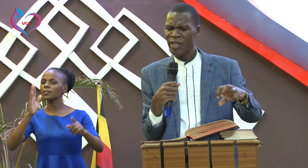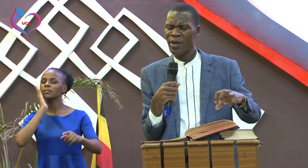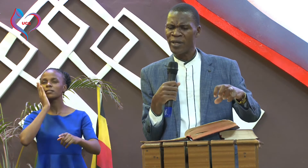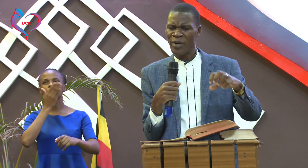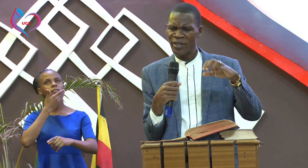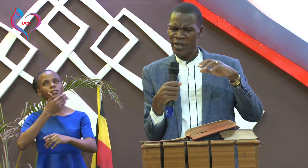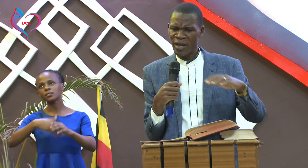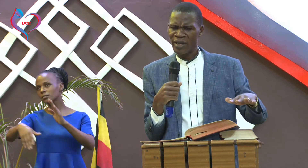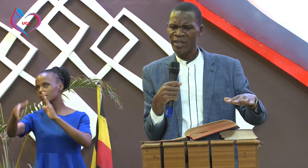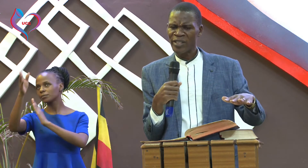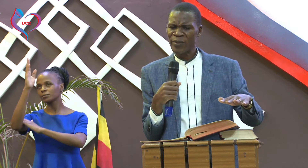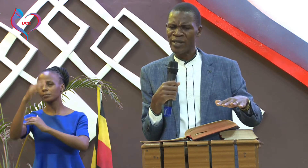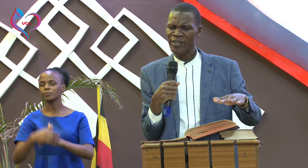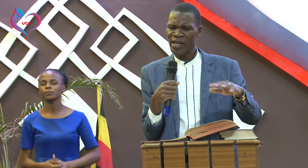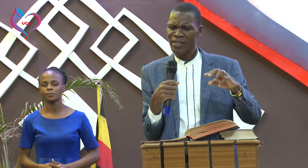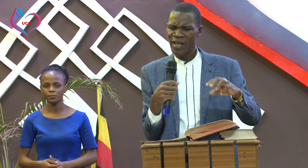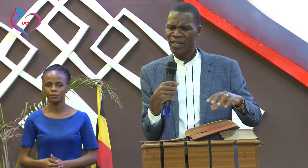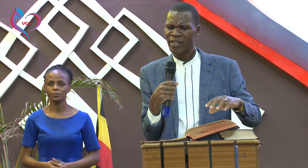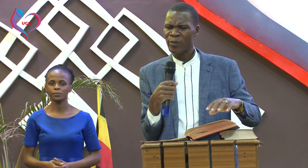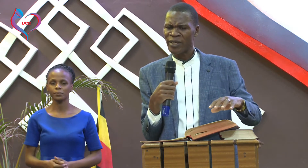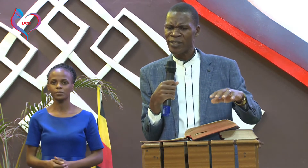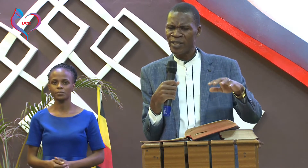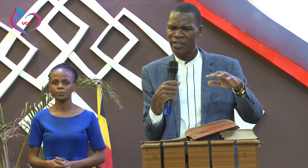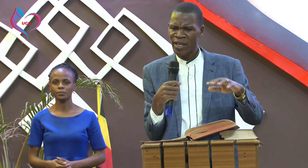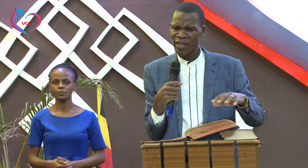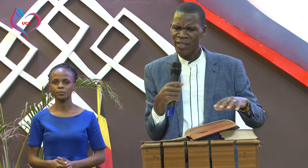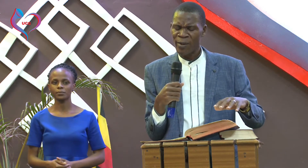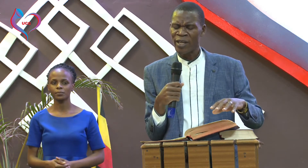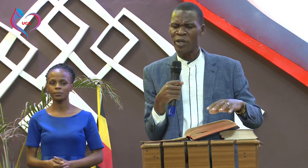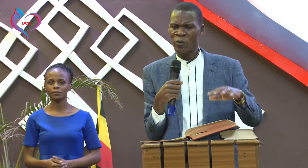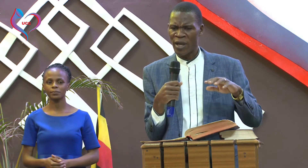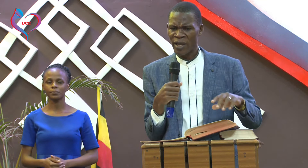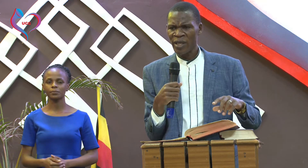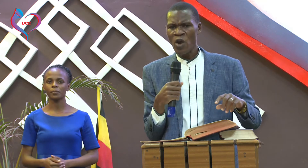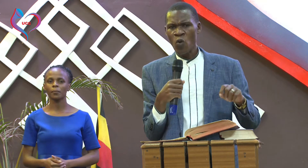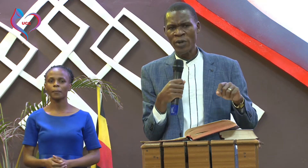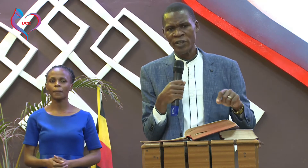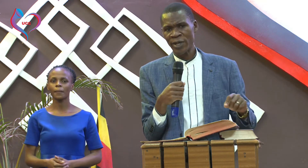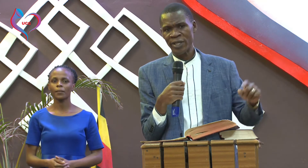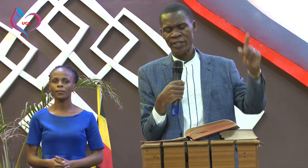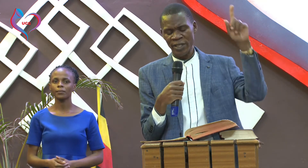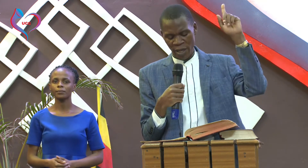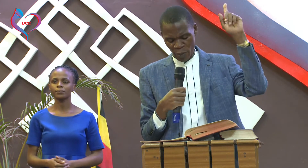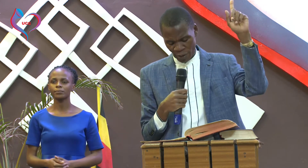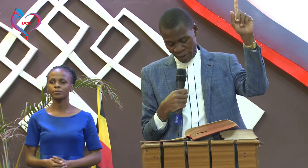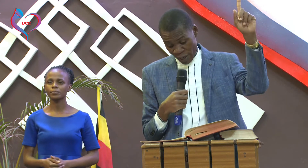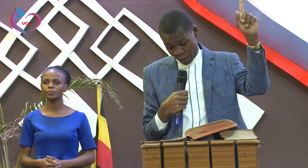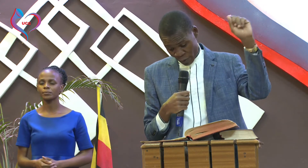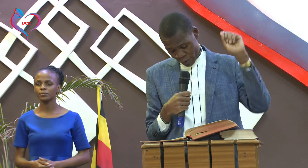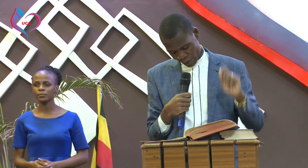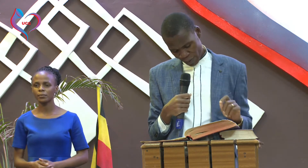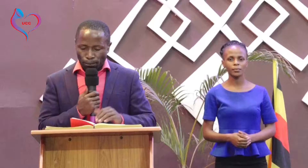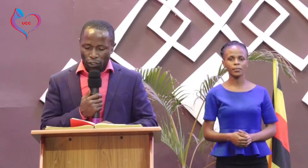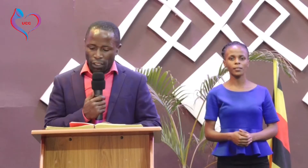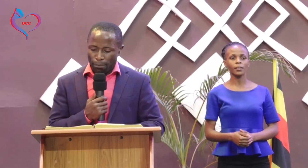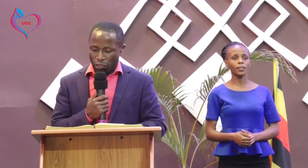ogambe nti tegabadde maanyi gange, tezibadde saala zange, tezibadde ssente zange, tebibadde bintu byange, wabula kibadde kisa kyamu kya